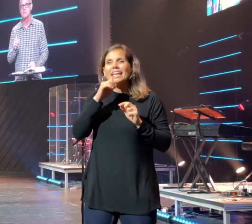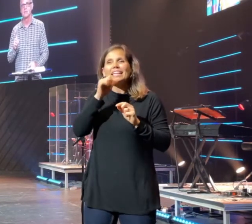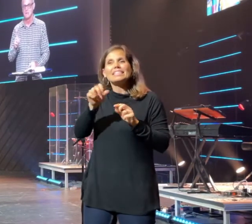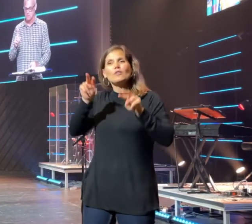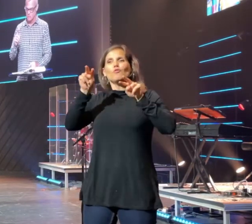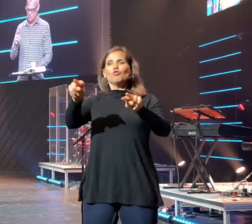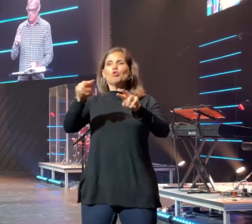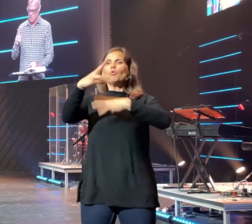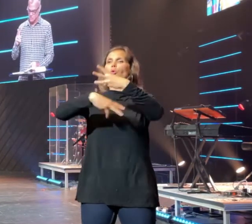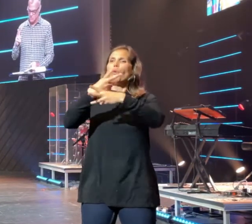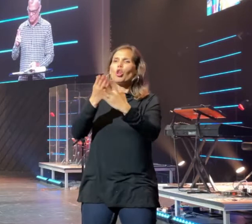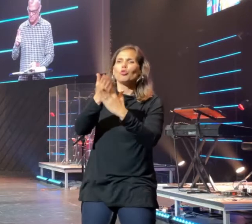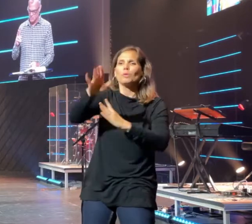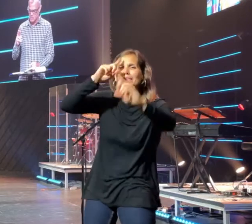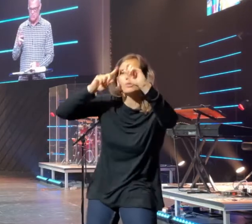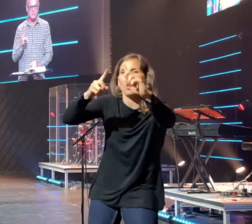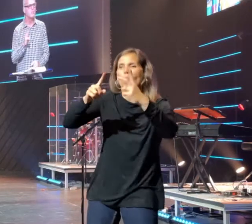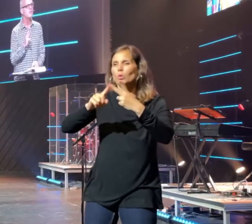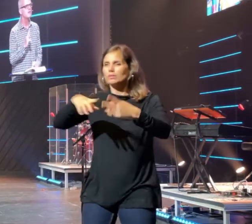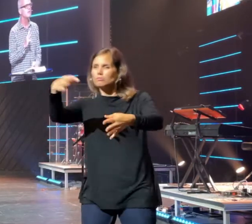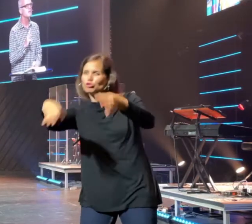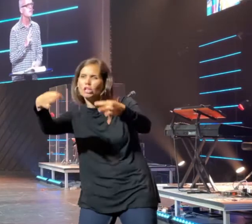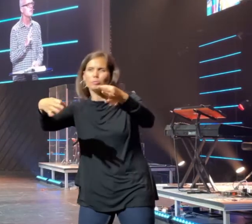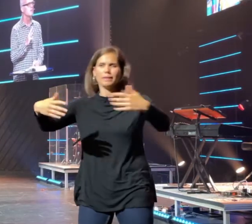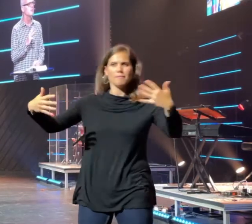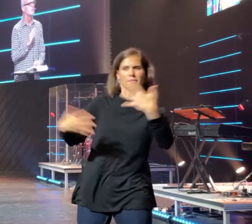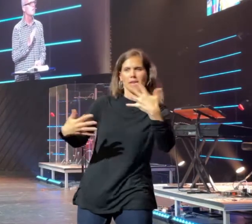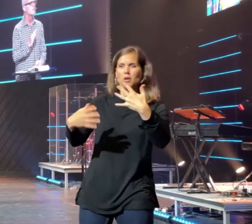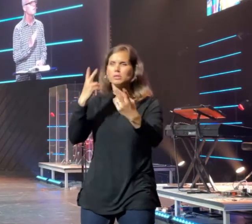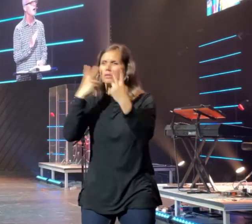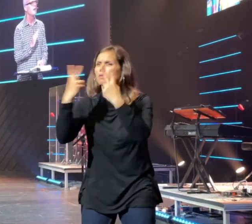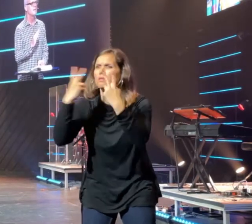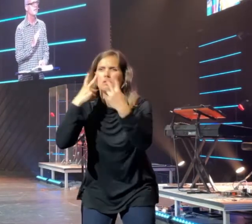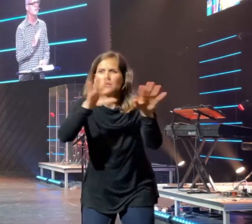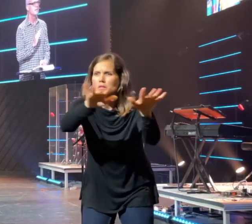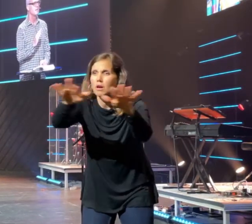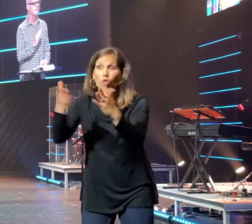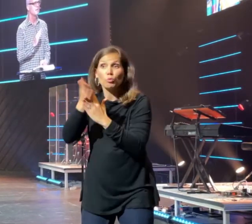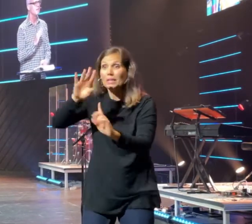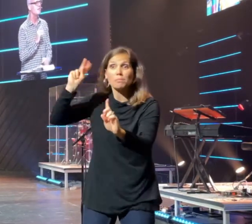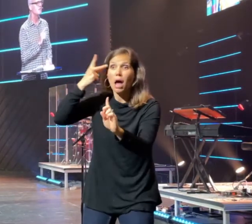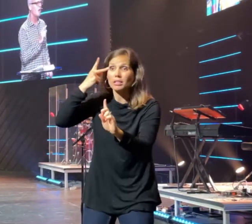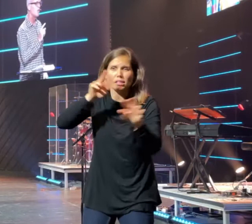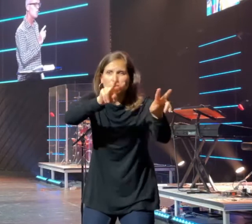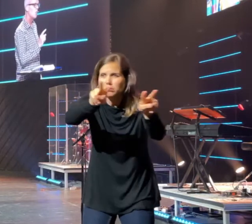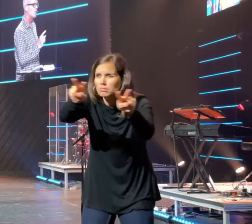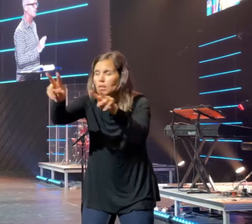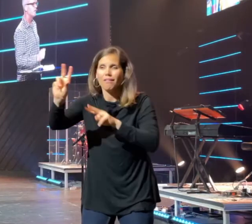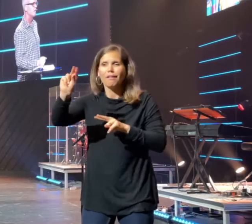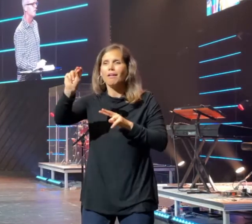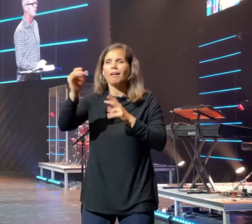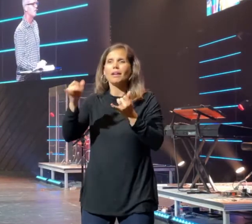ambitions, through his judgments, through his fears, through his politics, he saw the